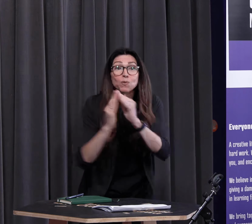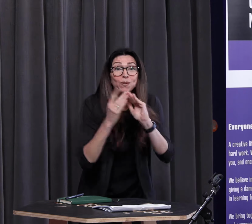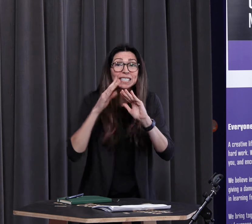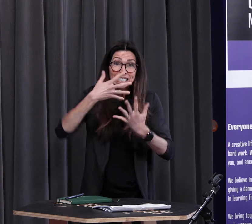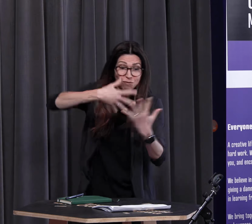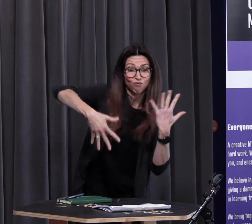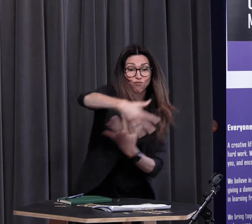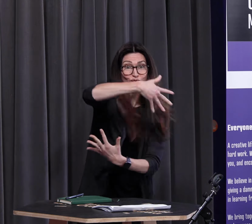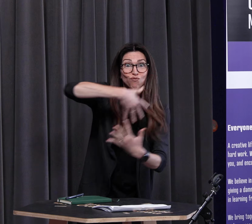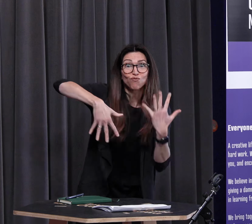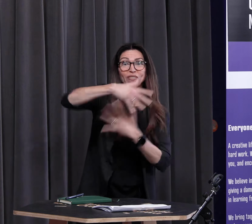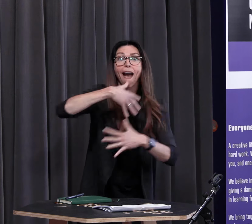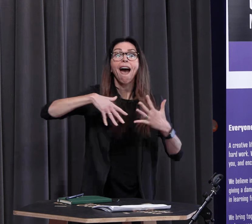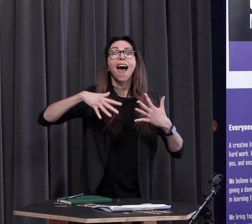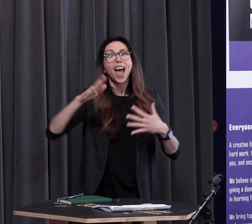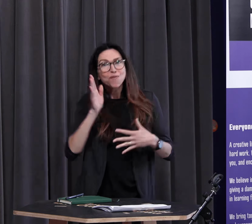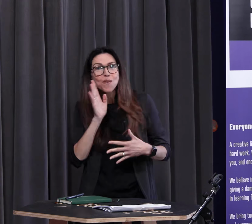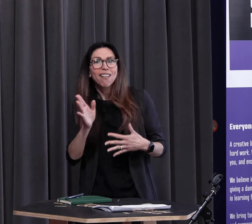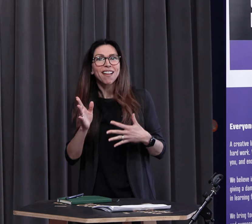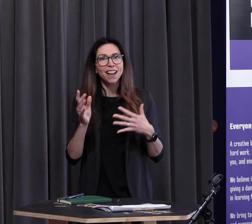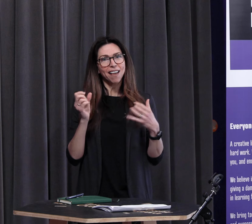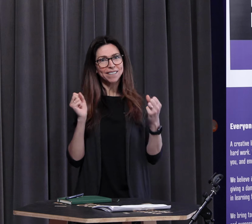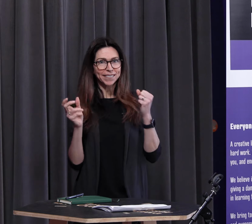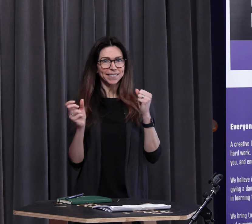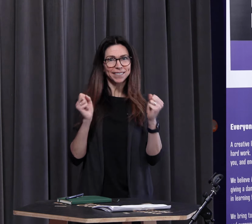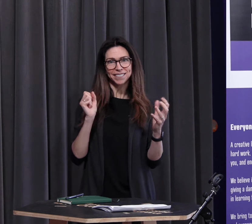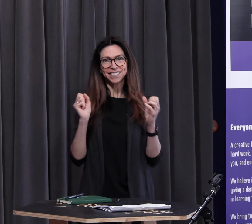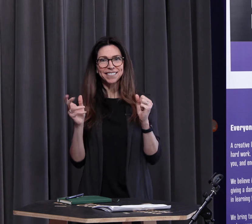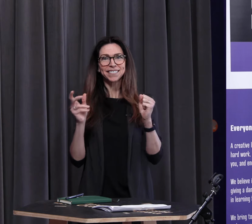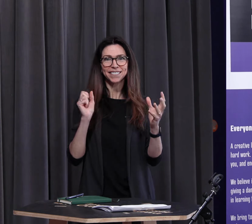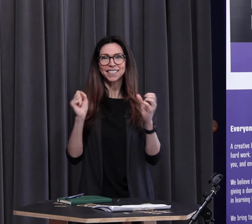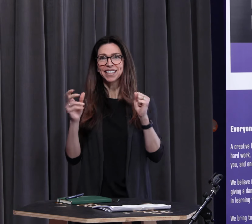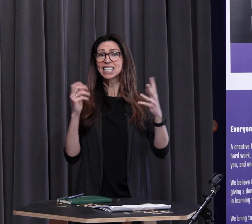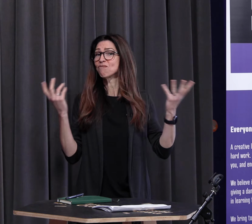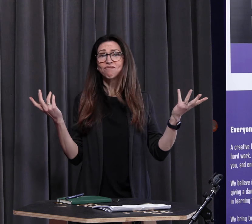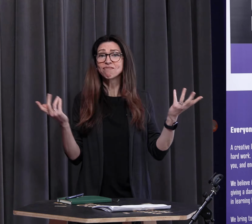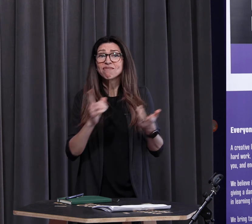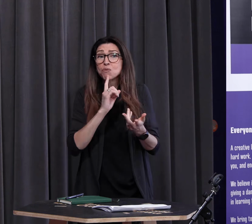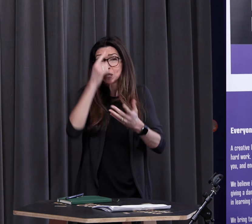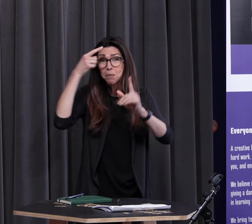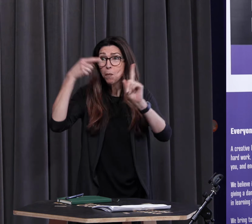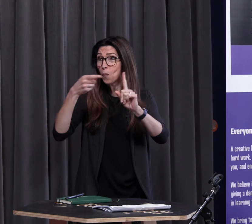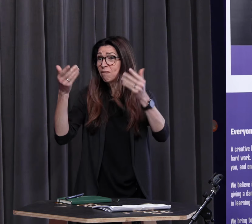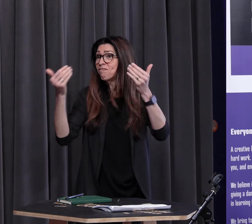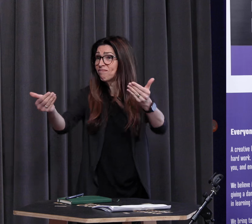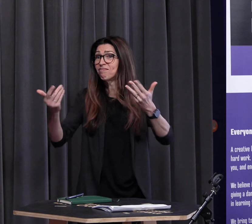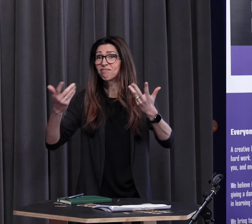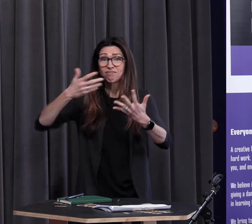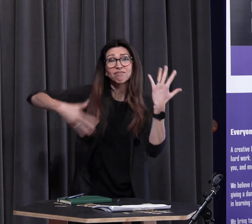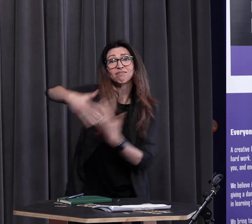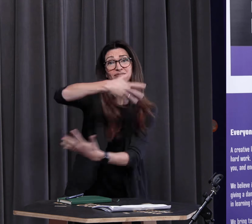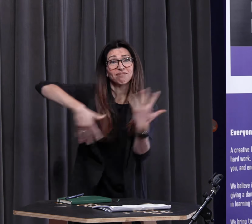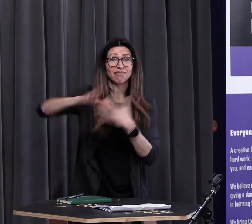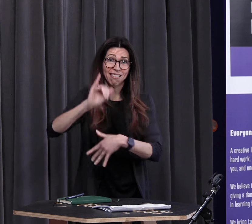So we really have to make sure that you just socialize and come out, meet the community, and that will really help with speeding